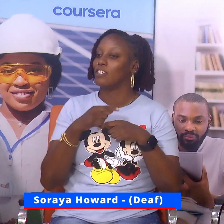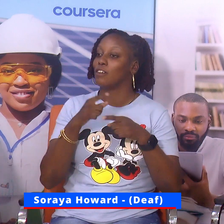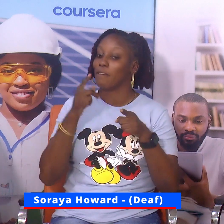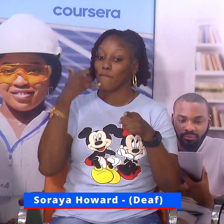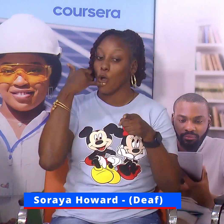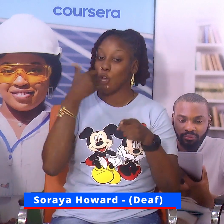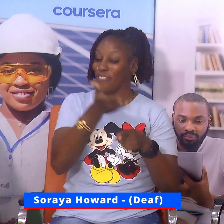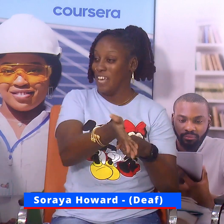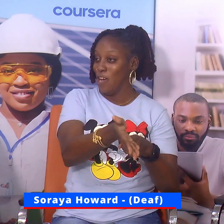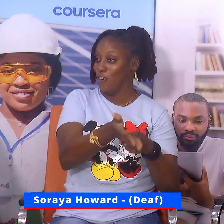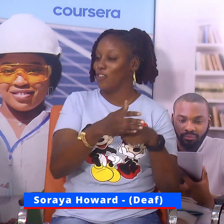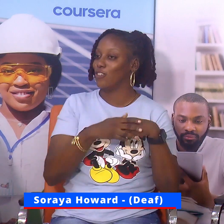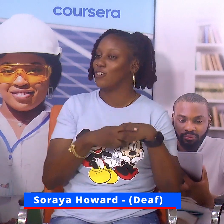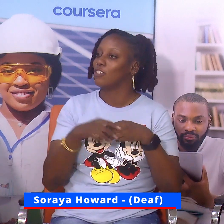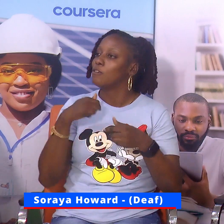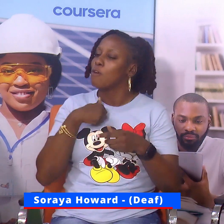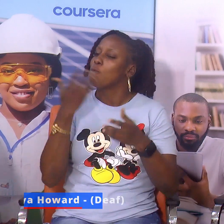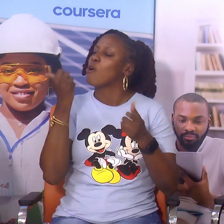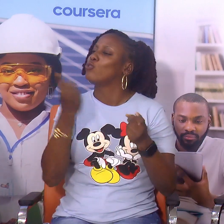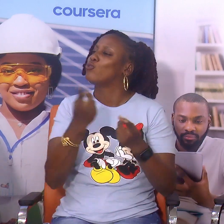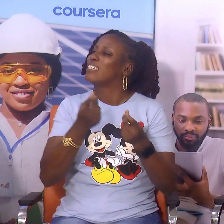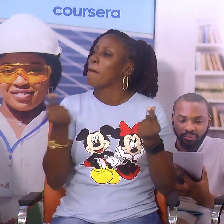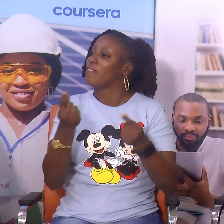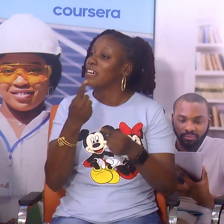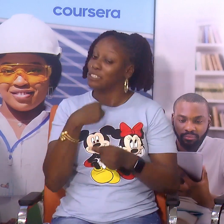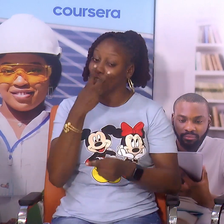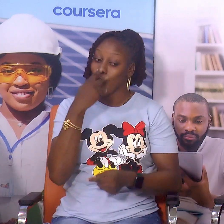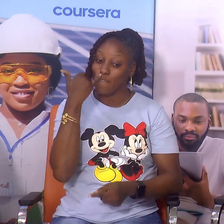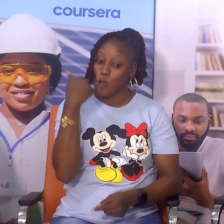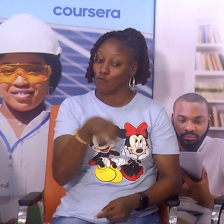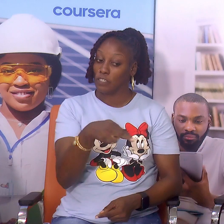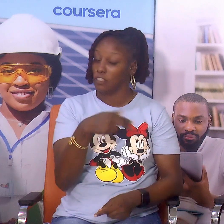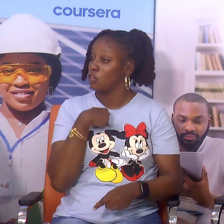Okay, so when I'm at work, the phone be there.